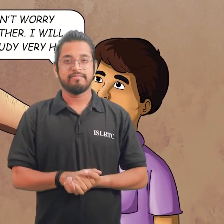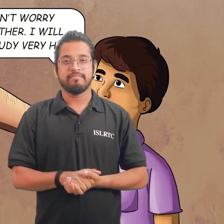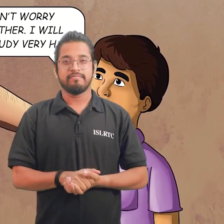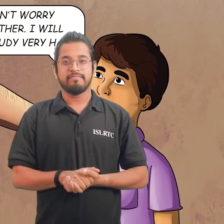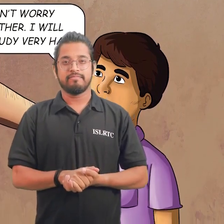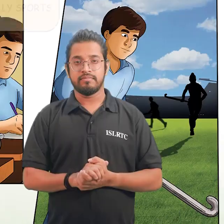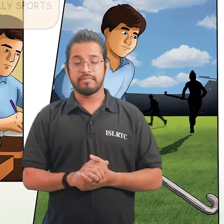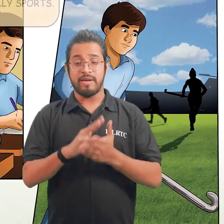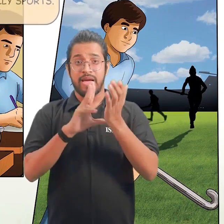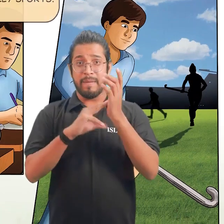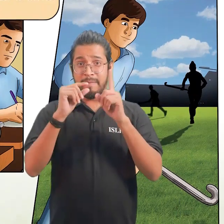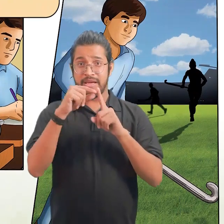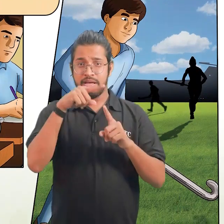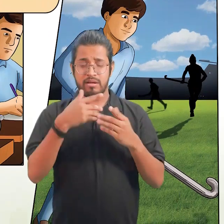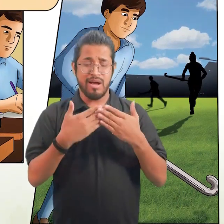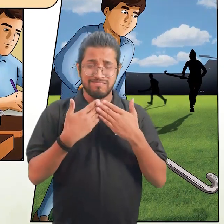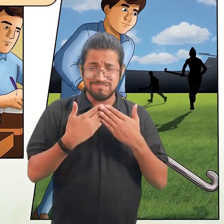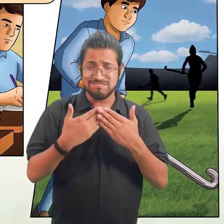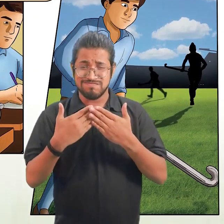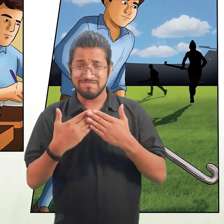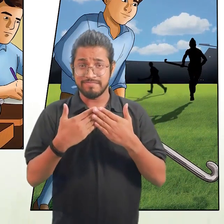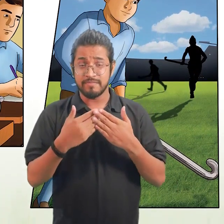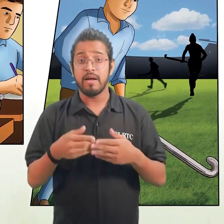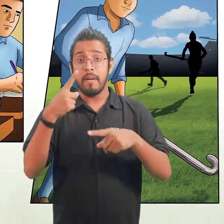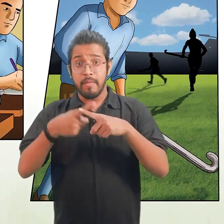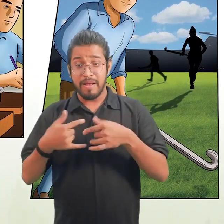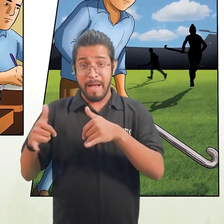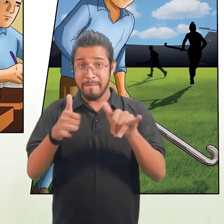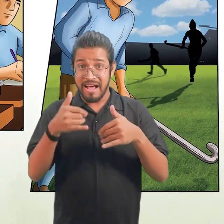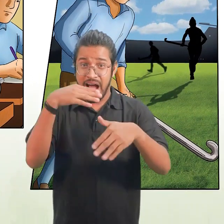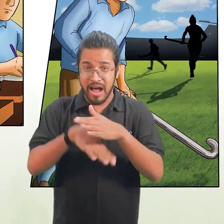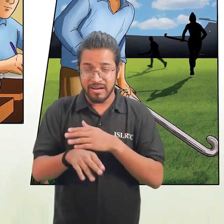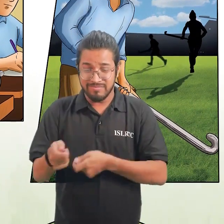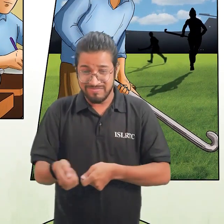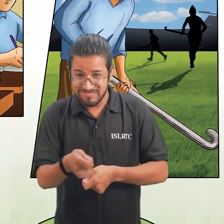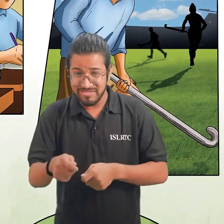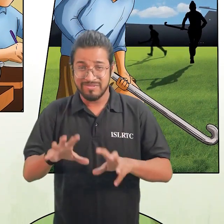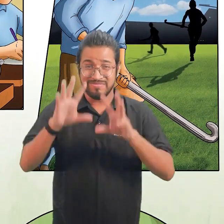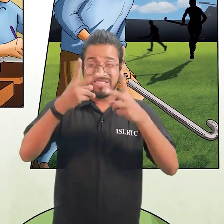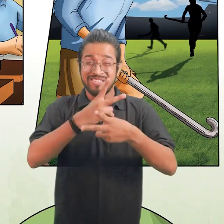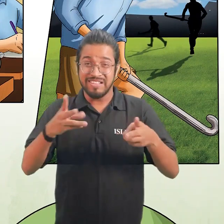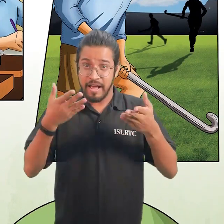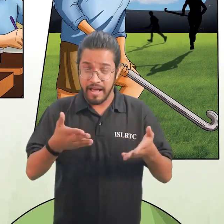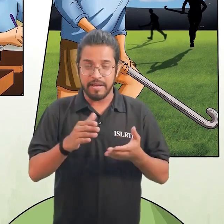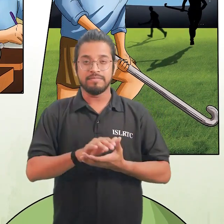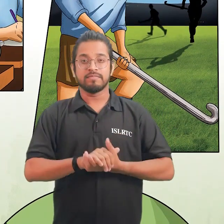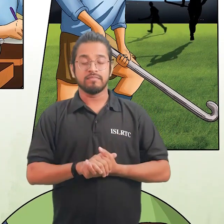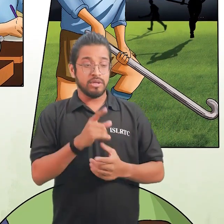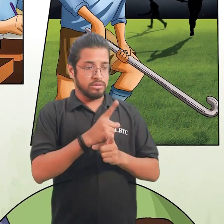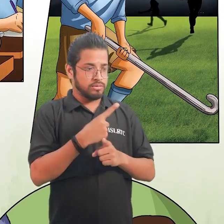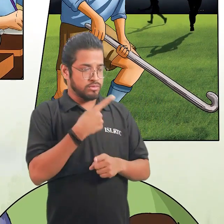hard. Manoj studied very hard and also excelled in extracurricular activities,